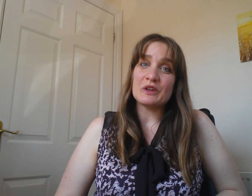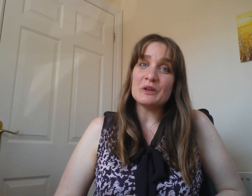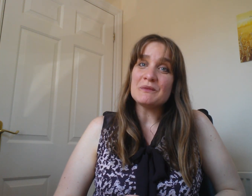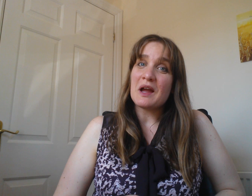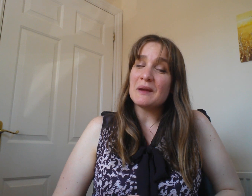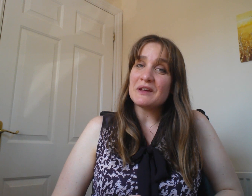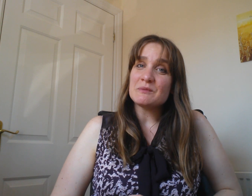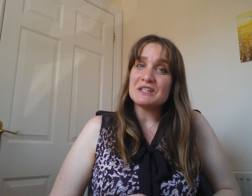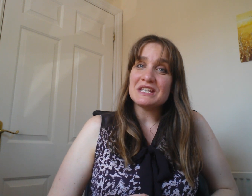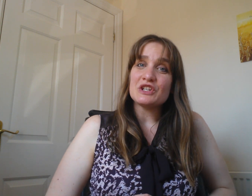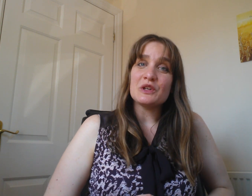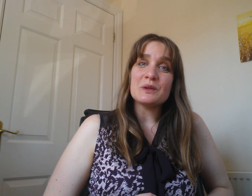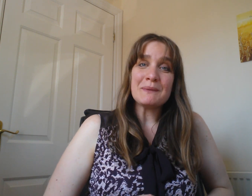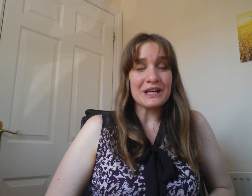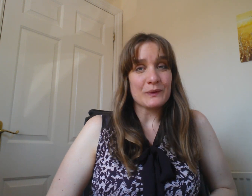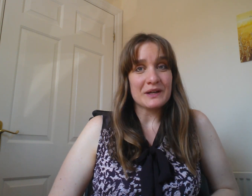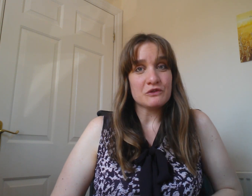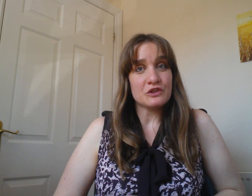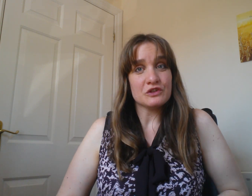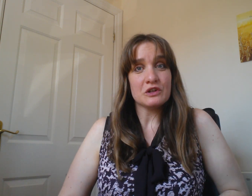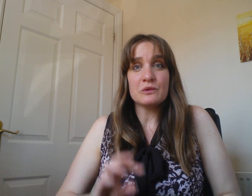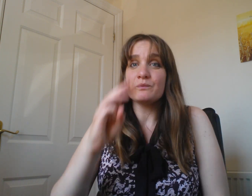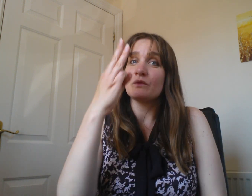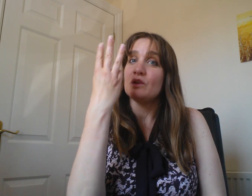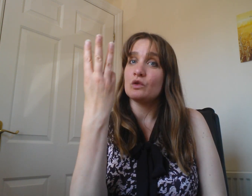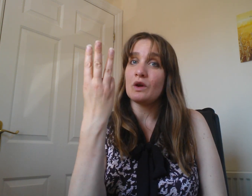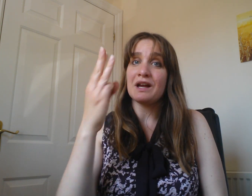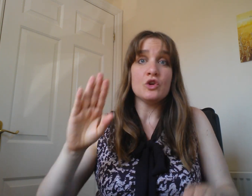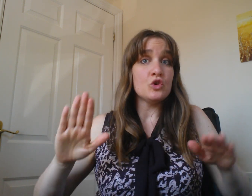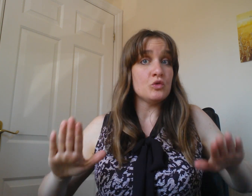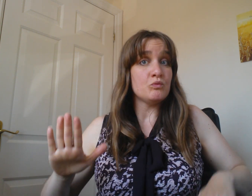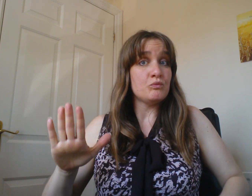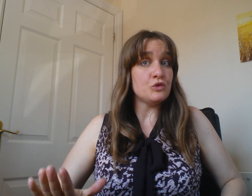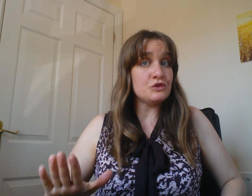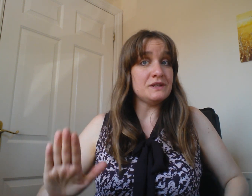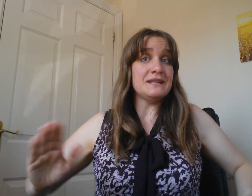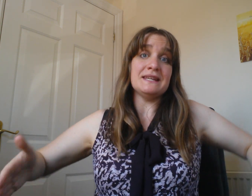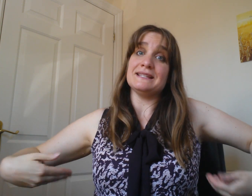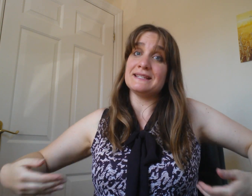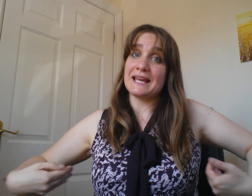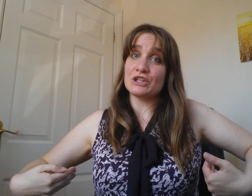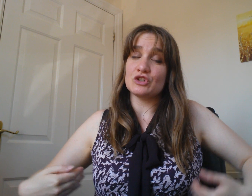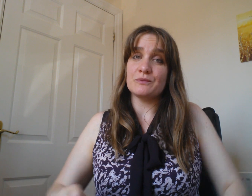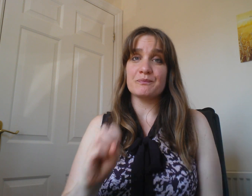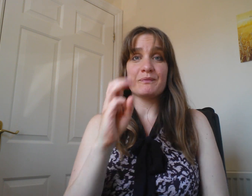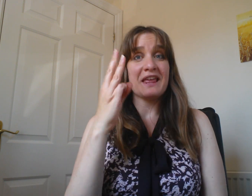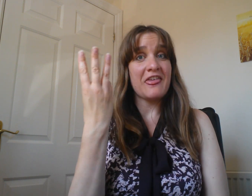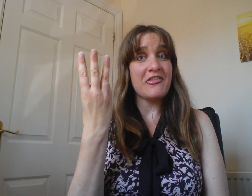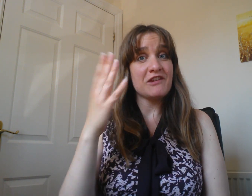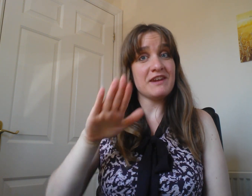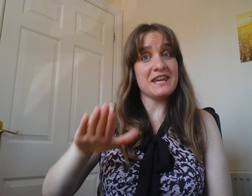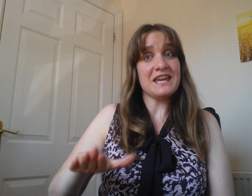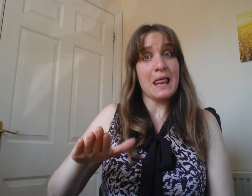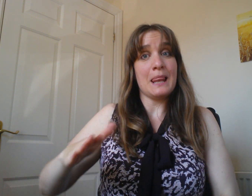tutorial, I'm going to be teaching you the background to the song Trois petits singes, three